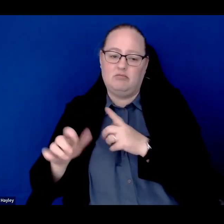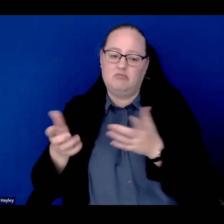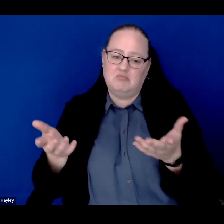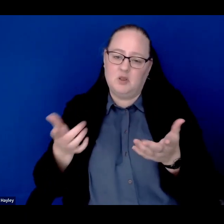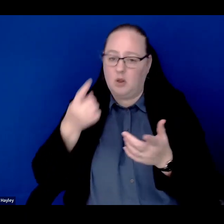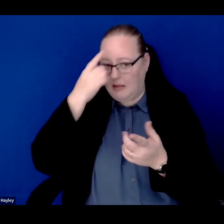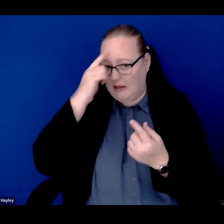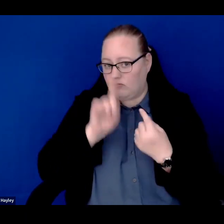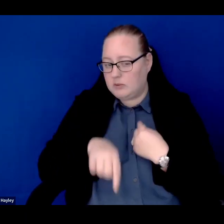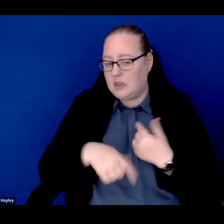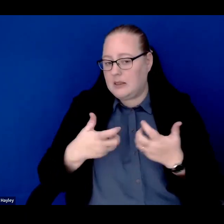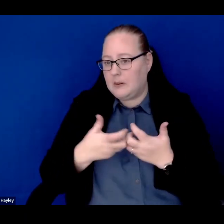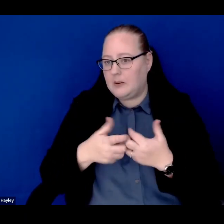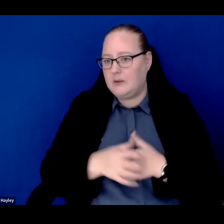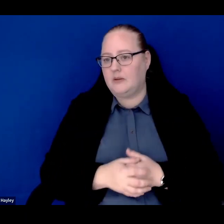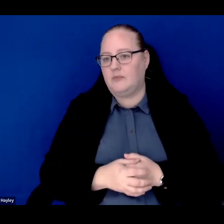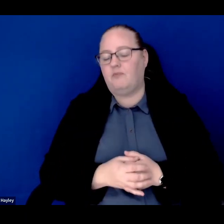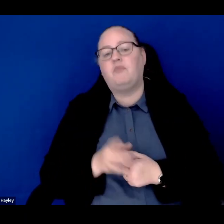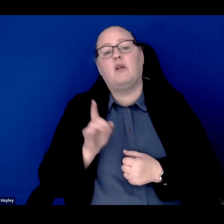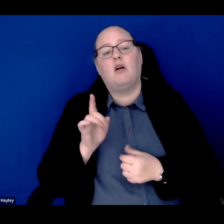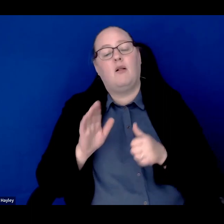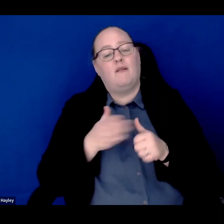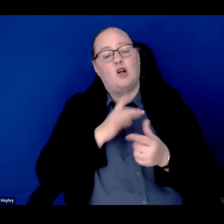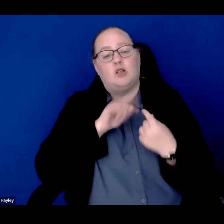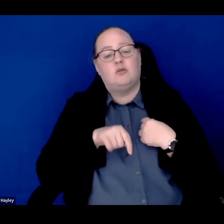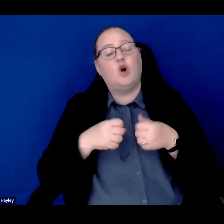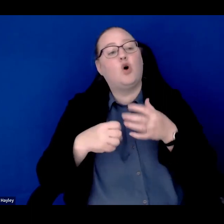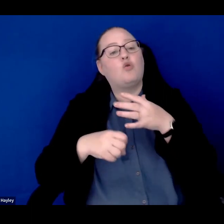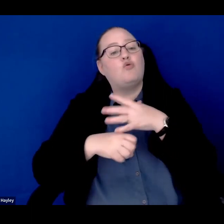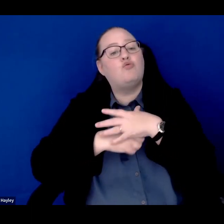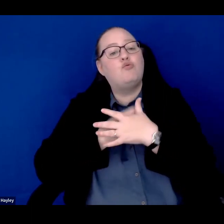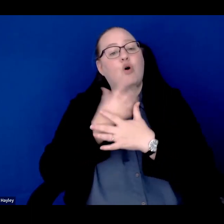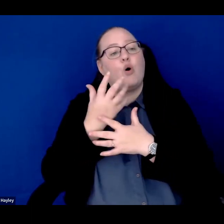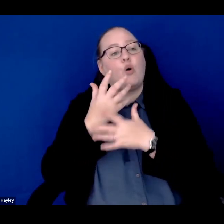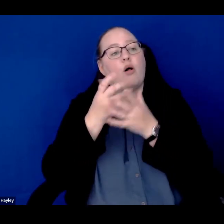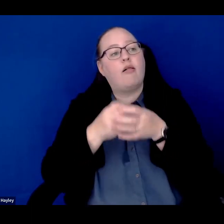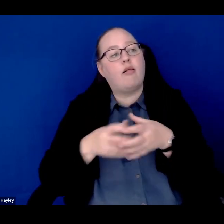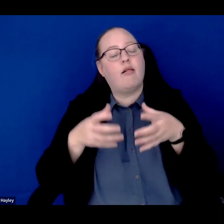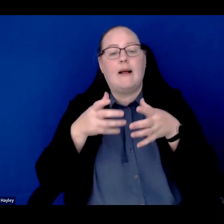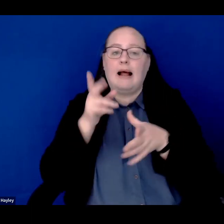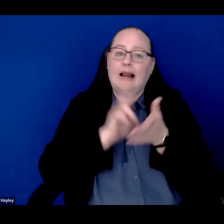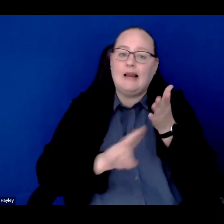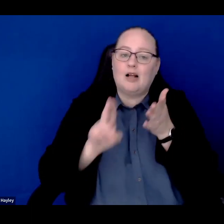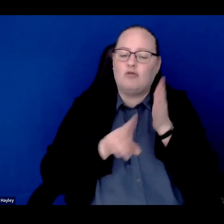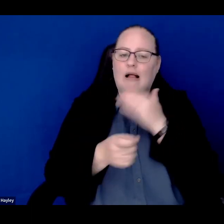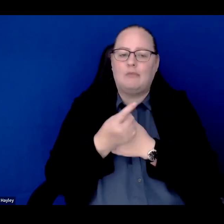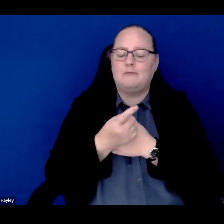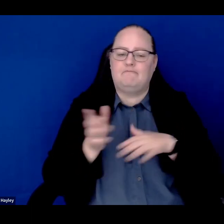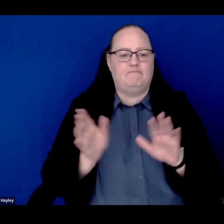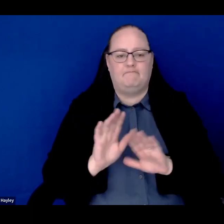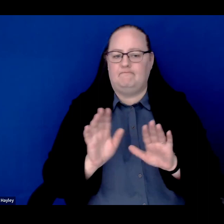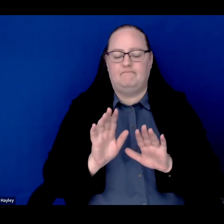The first thing to say is that growth does not happen naturally. Growth is the result of a tremendous, extremely